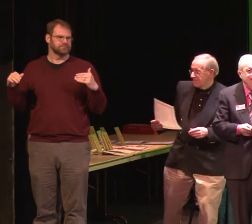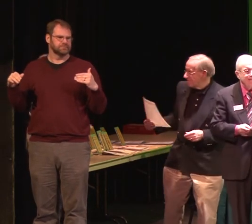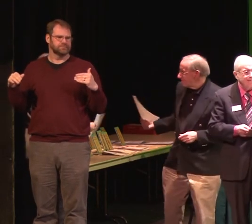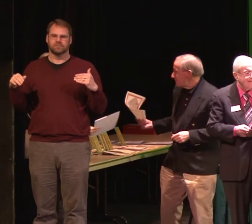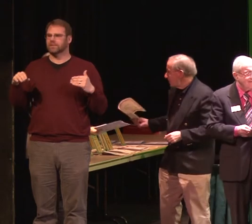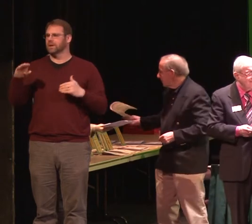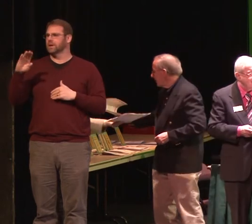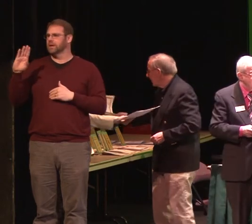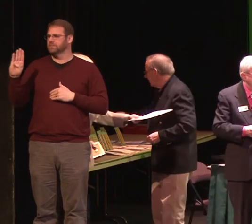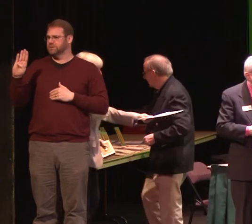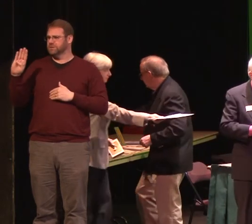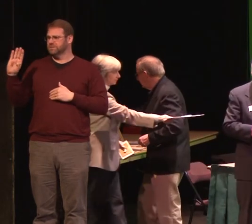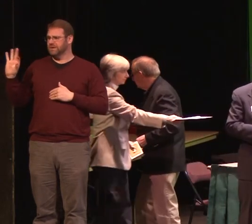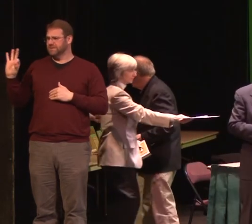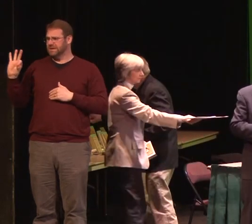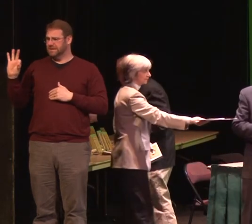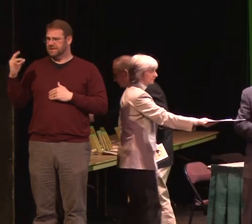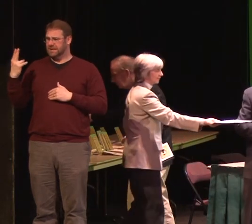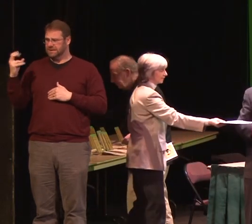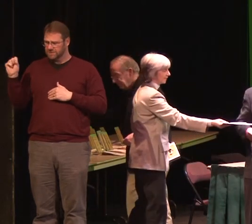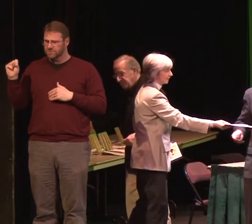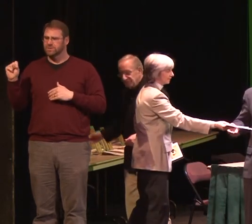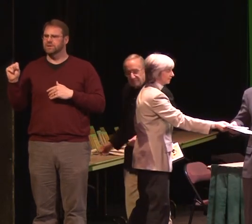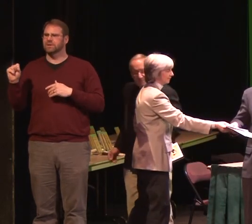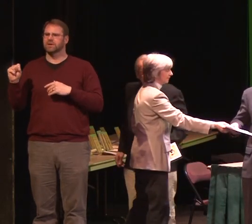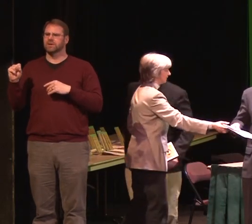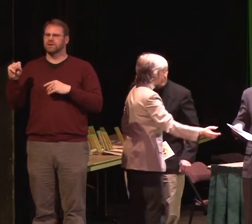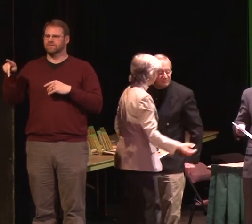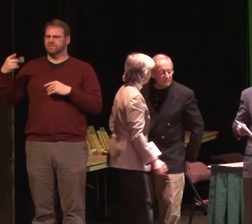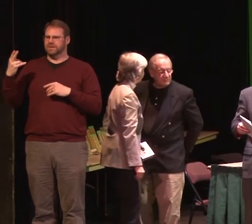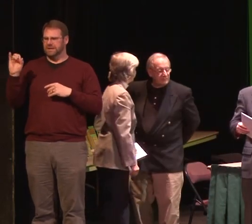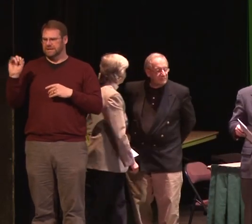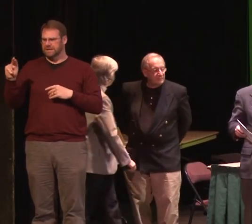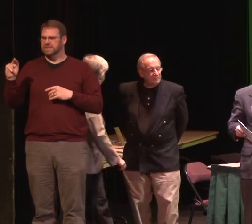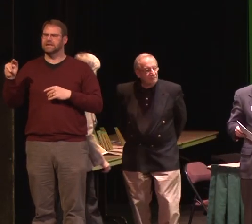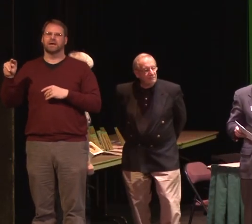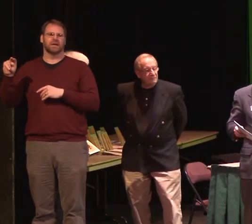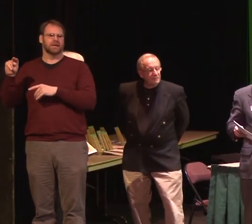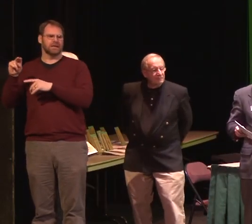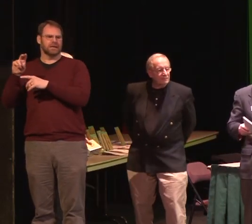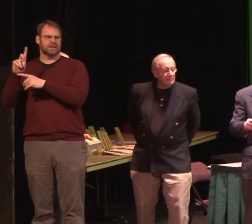From Bishop Feehan High School, Devin Payson.